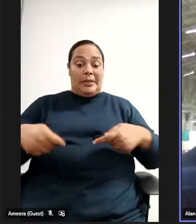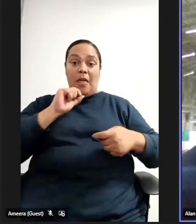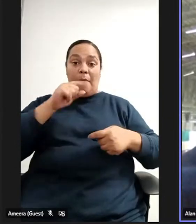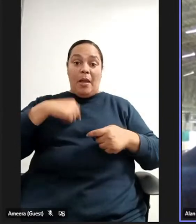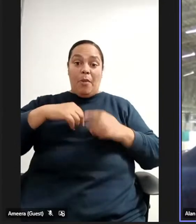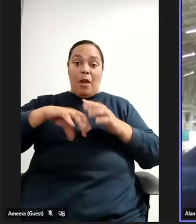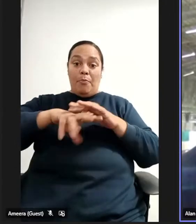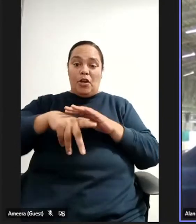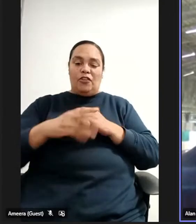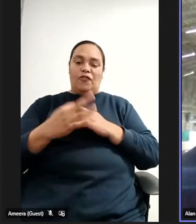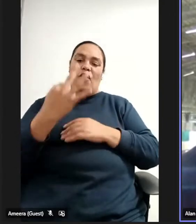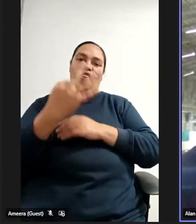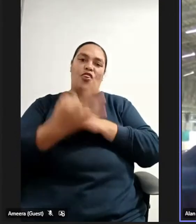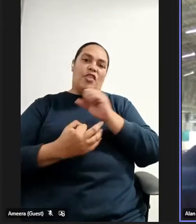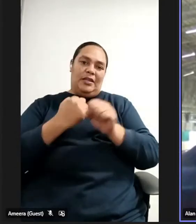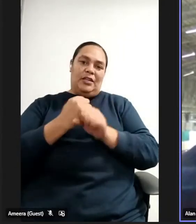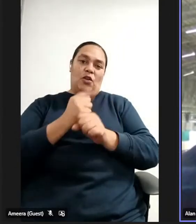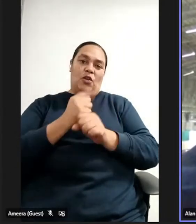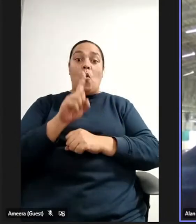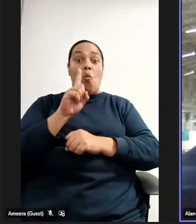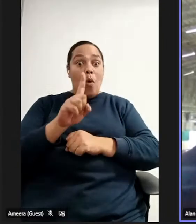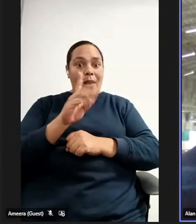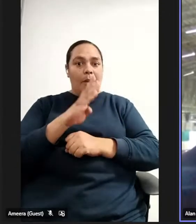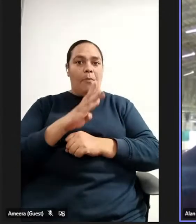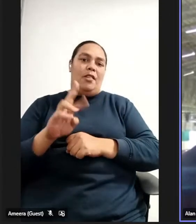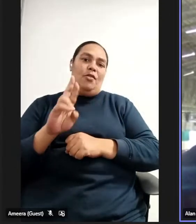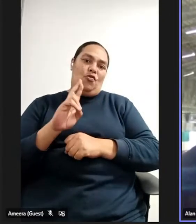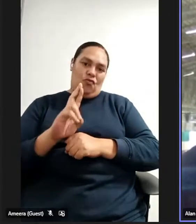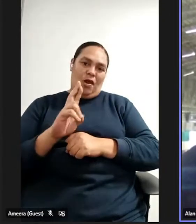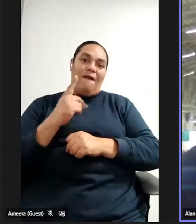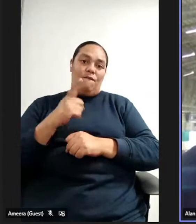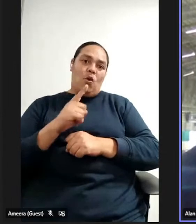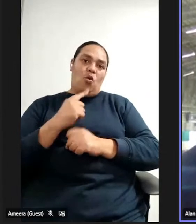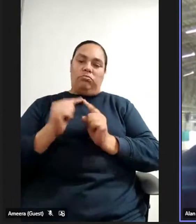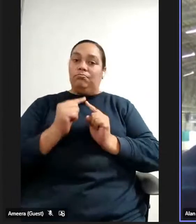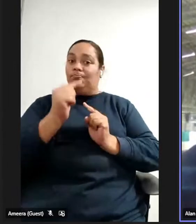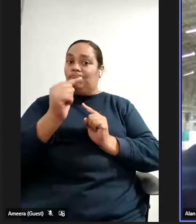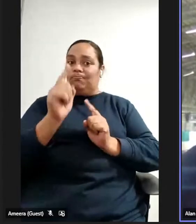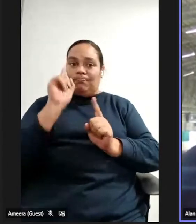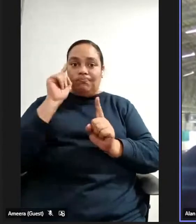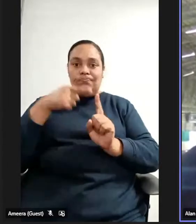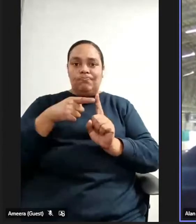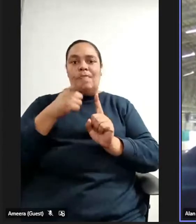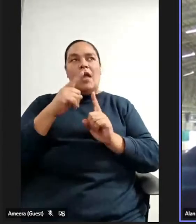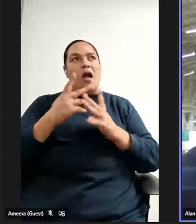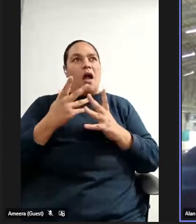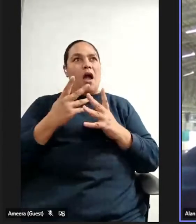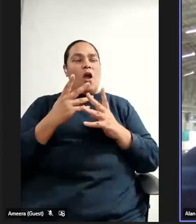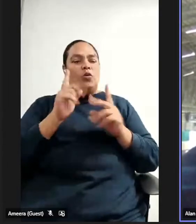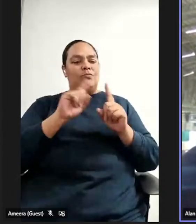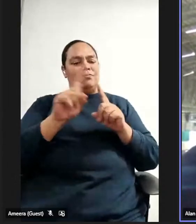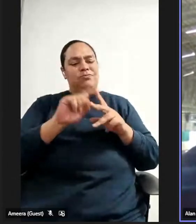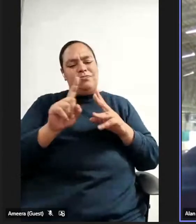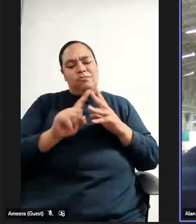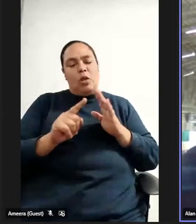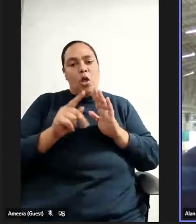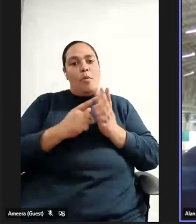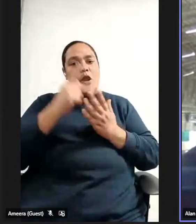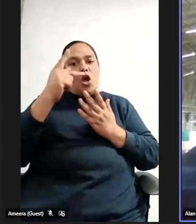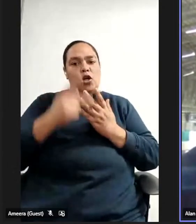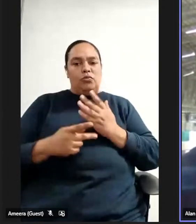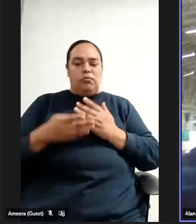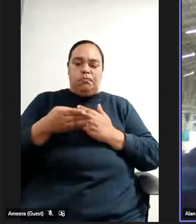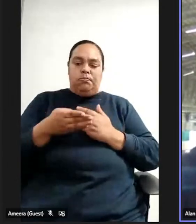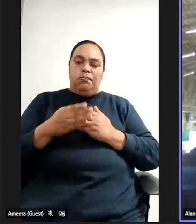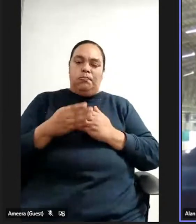it's 1.1 billion rand towards the various projects that we got in this province. I